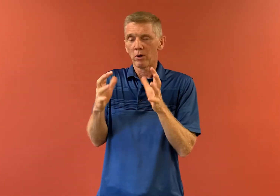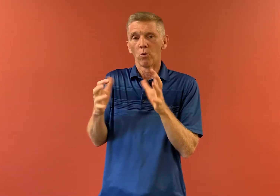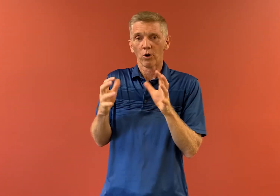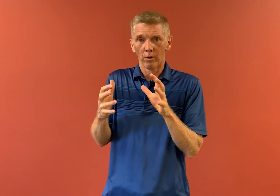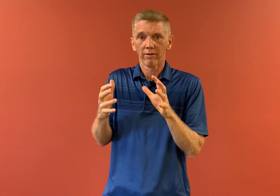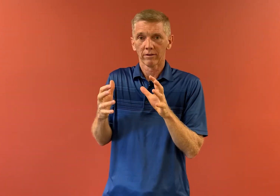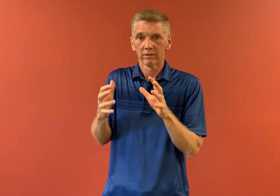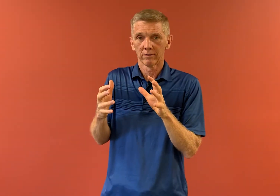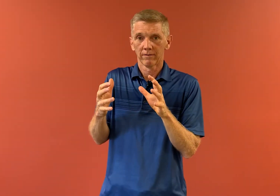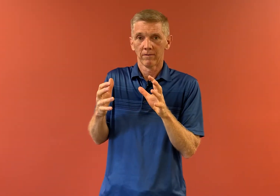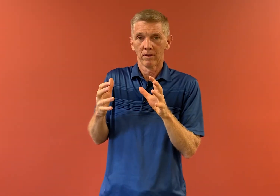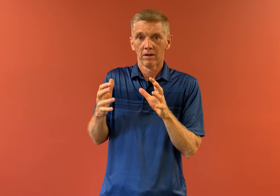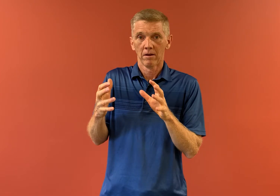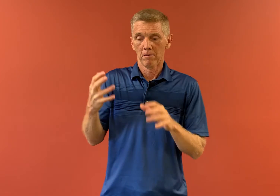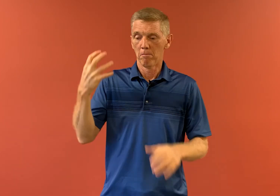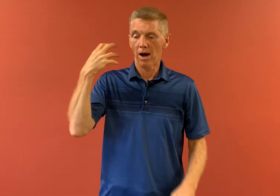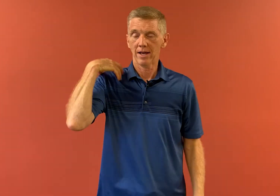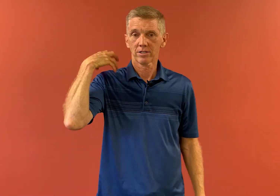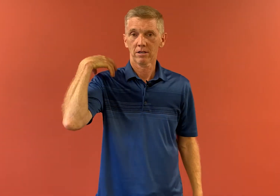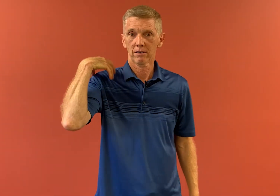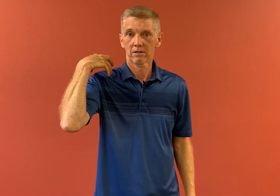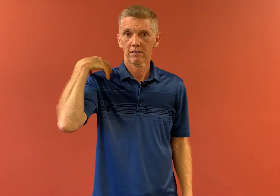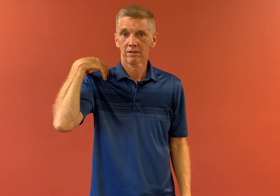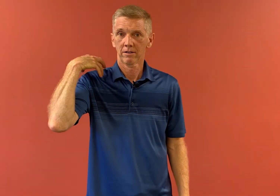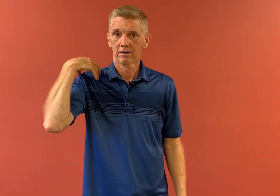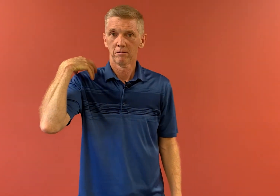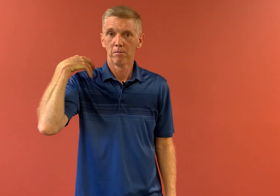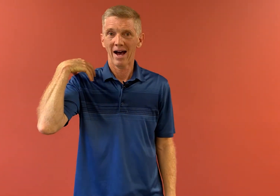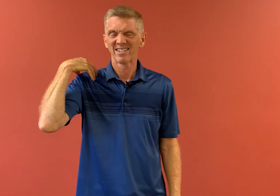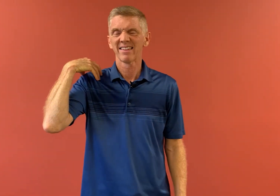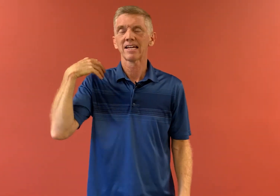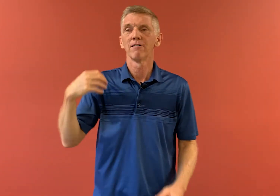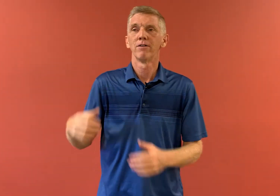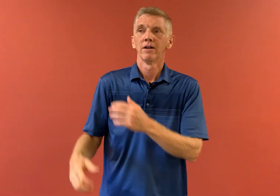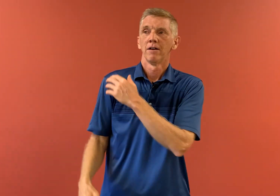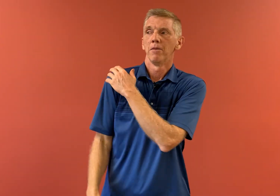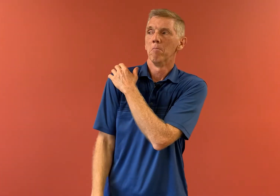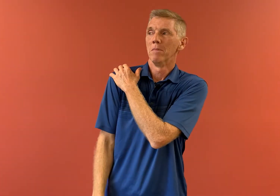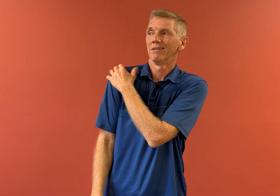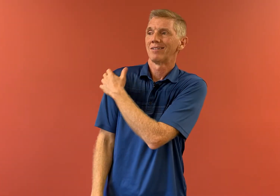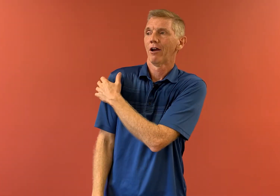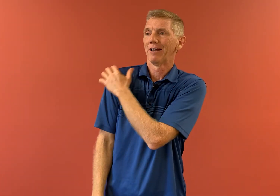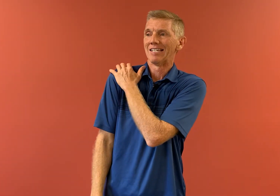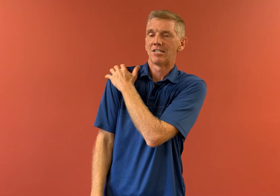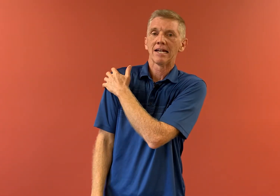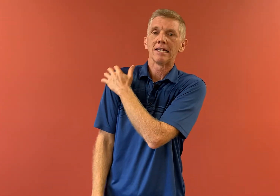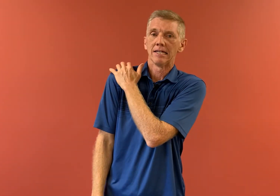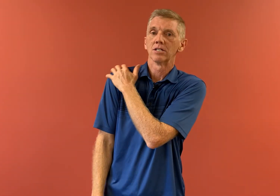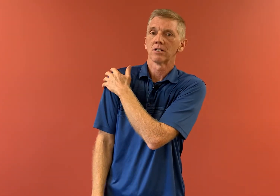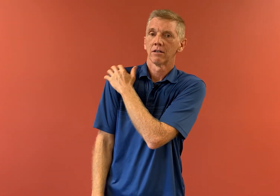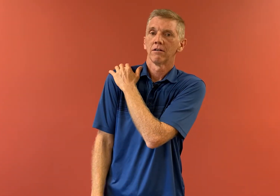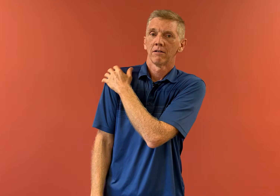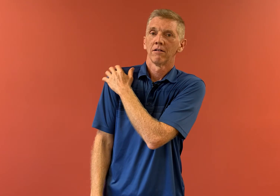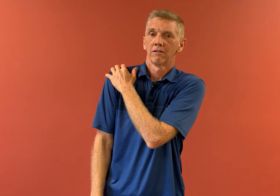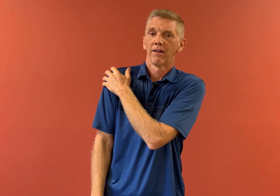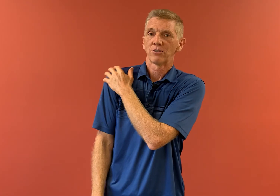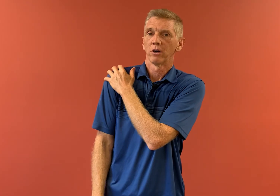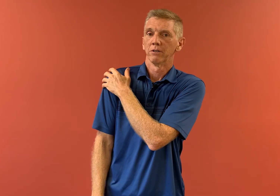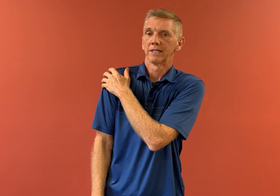work with. Boss. Boss. Think of the military insignias. That's where it really comes